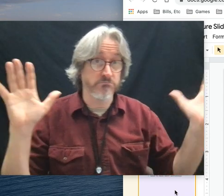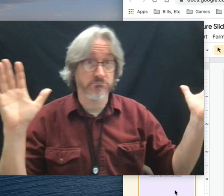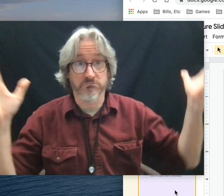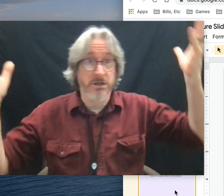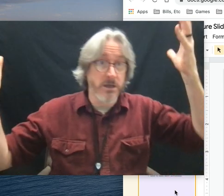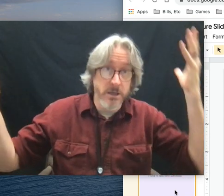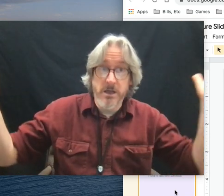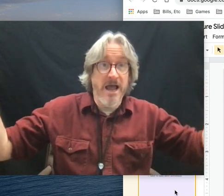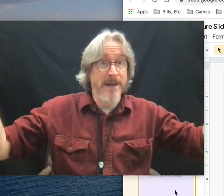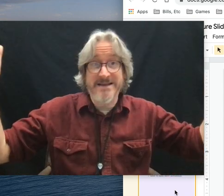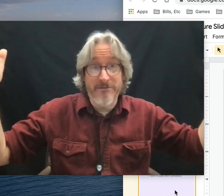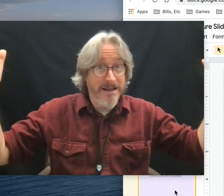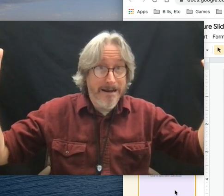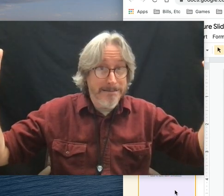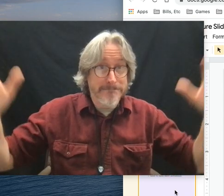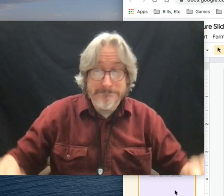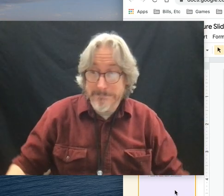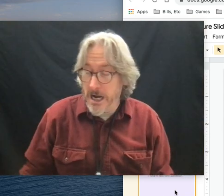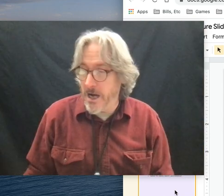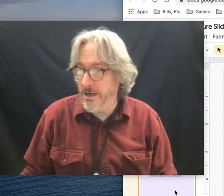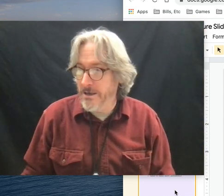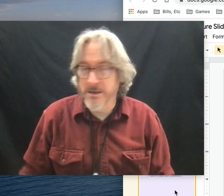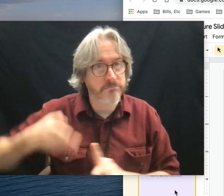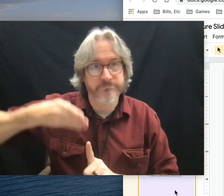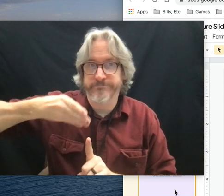Downy. I'm a Downy guy.